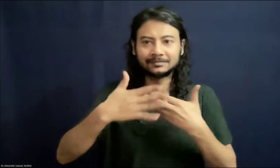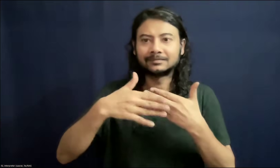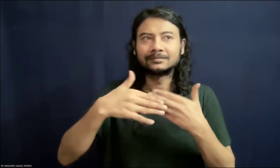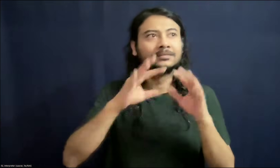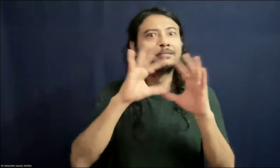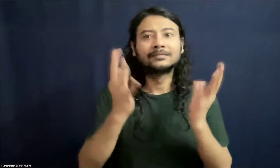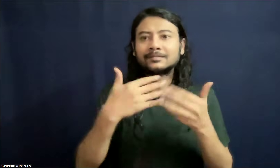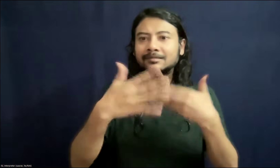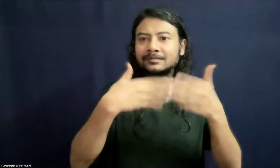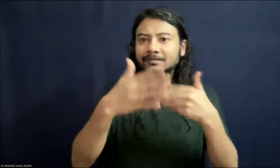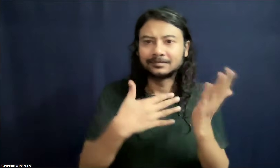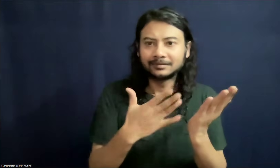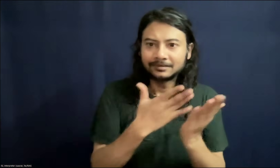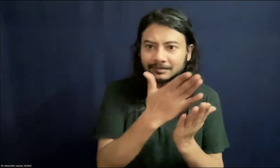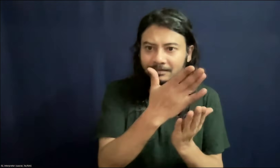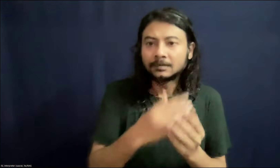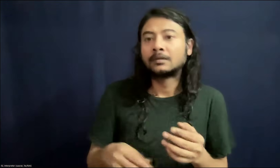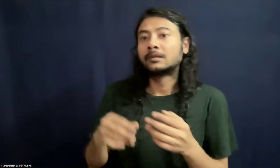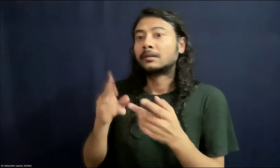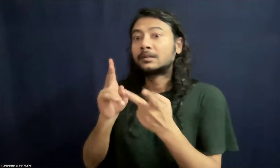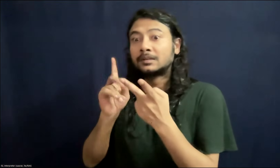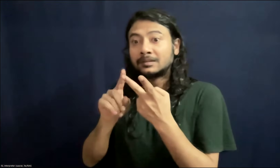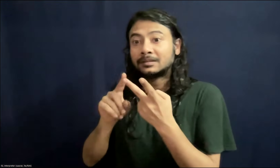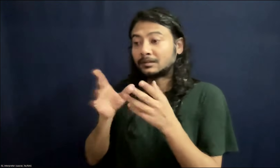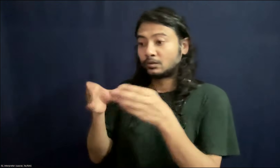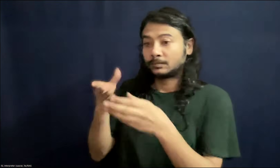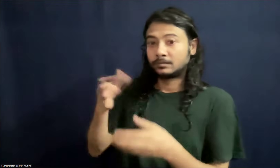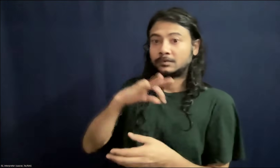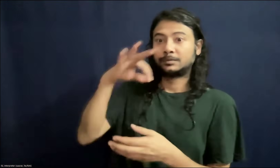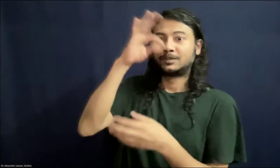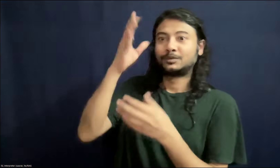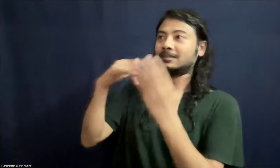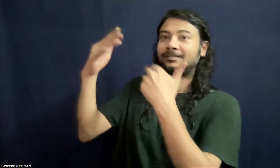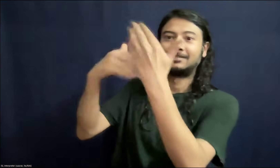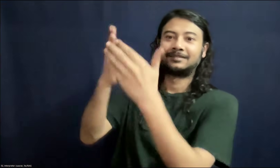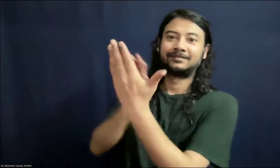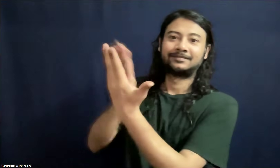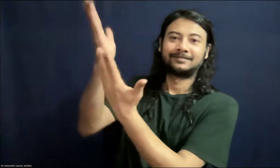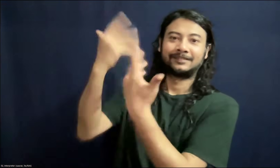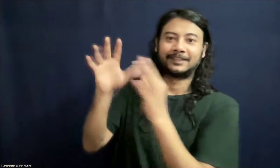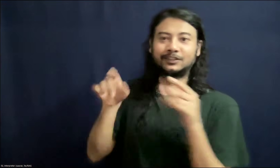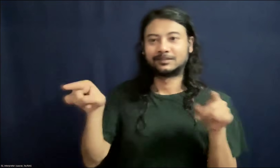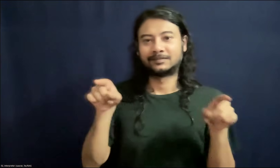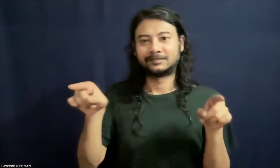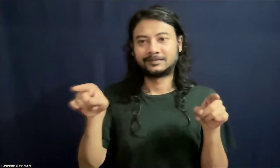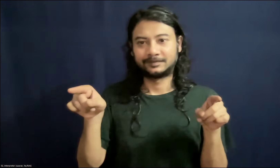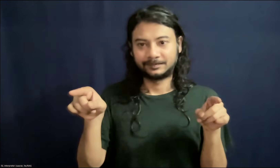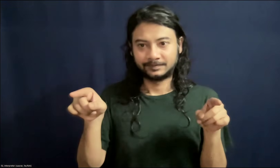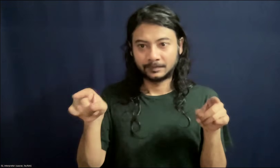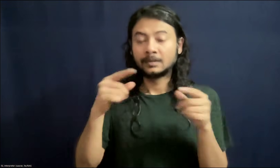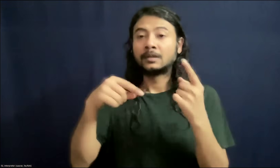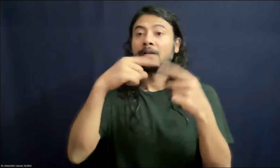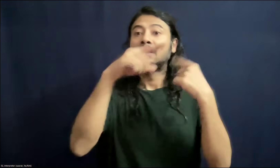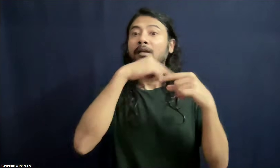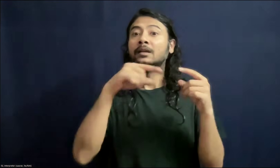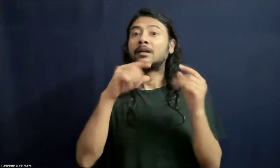Yeah. So you all remember, right, that there was one banyan tree, inverted tree, and from there Krishna